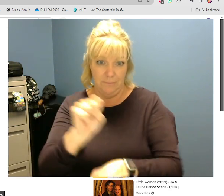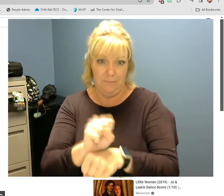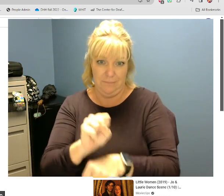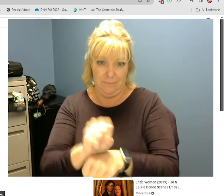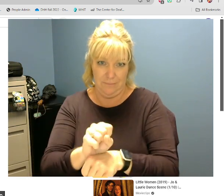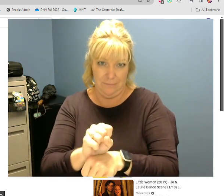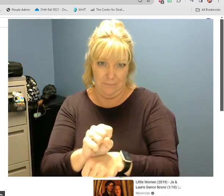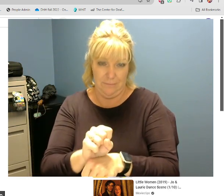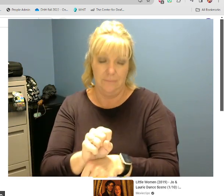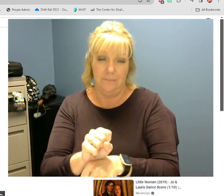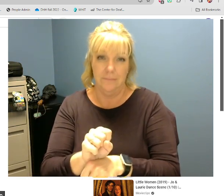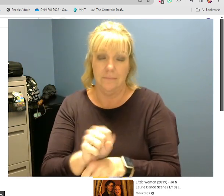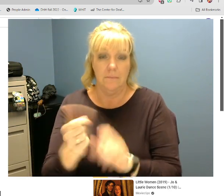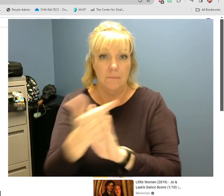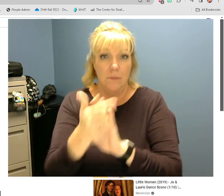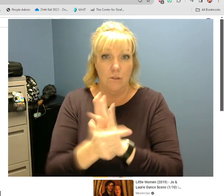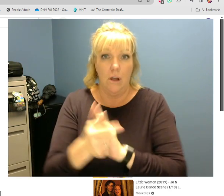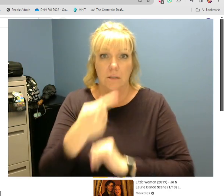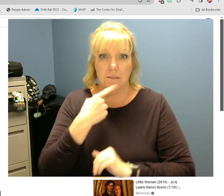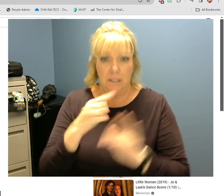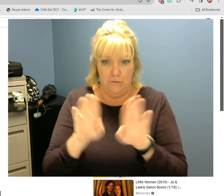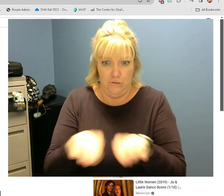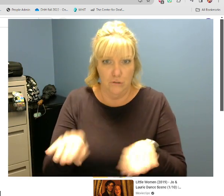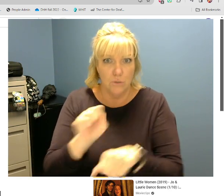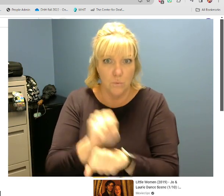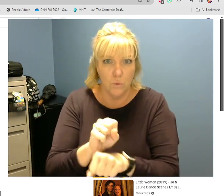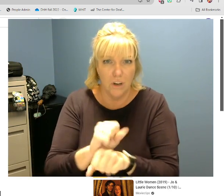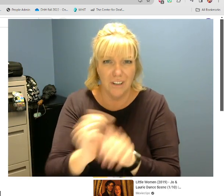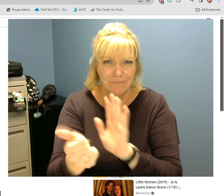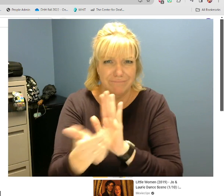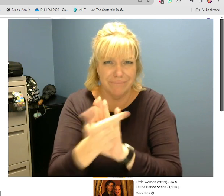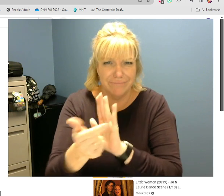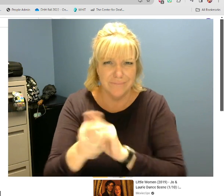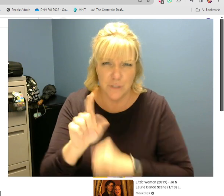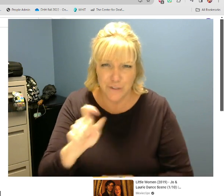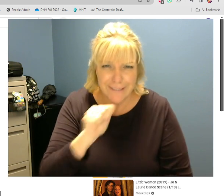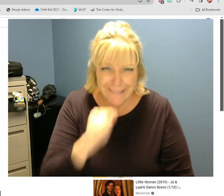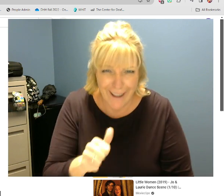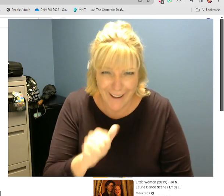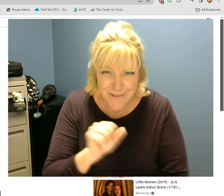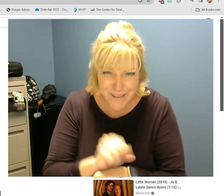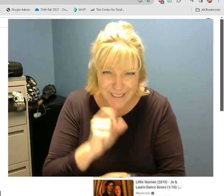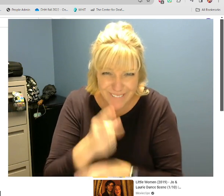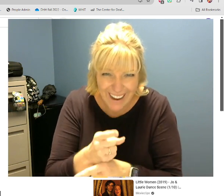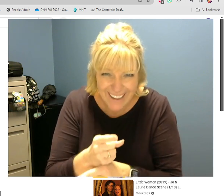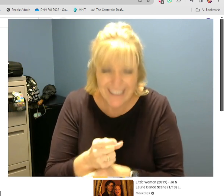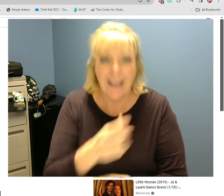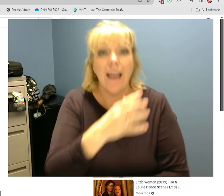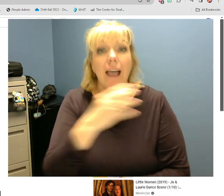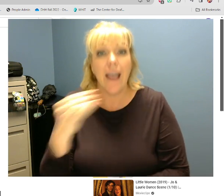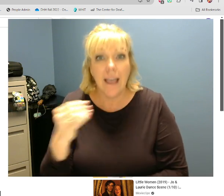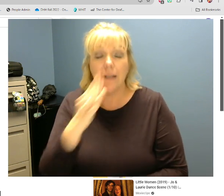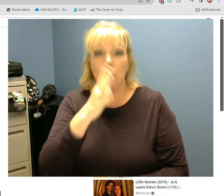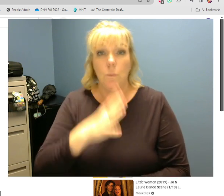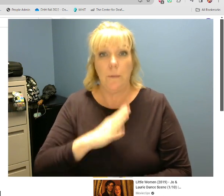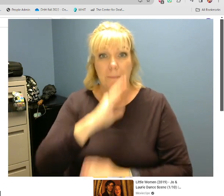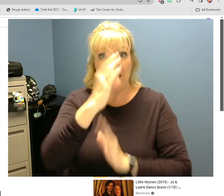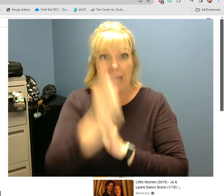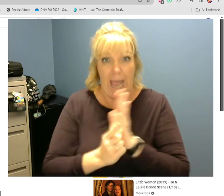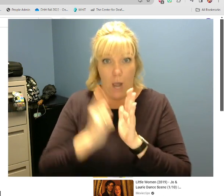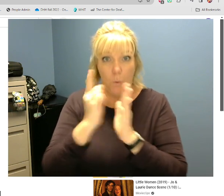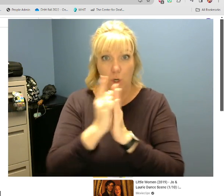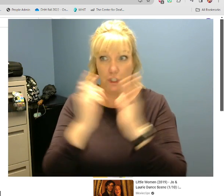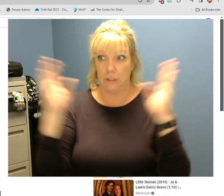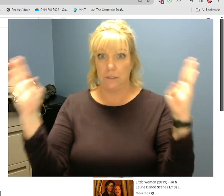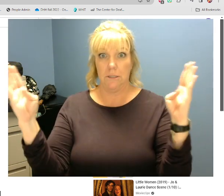women that children can't work, as they shouldn't be working, and that women's hours, because they're mothers,